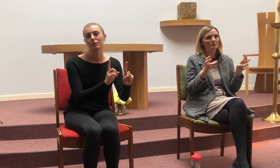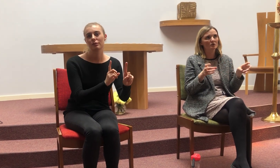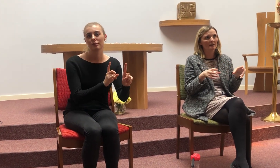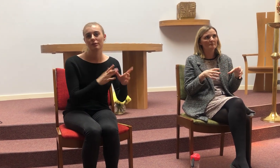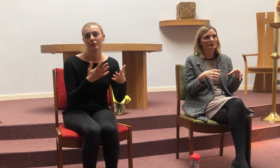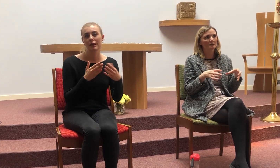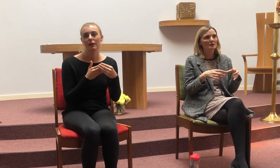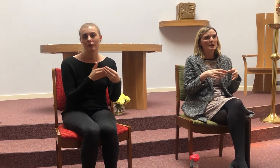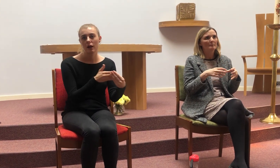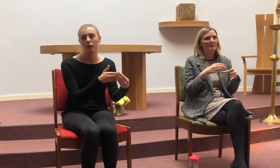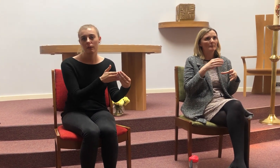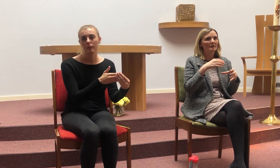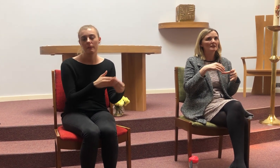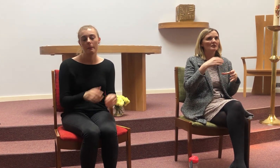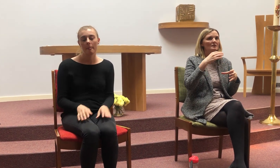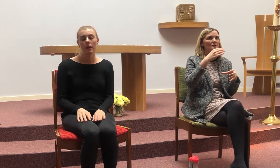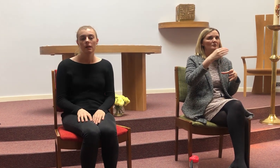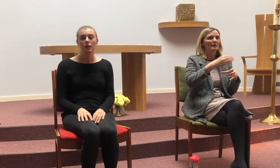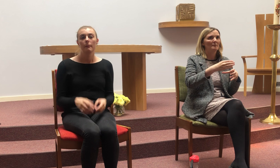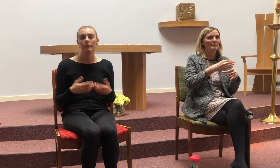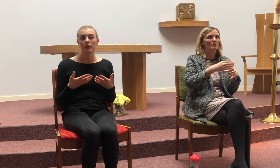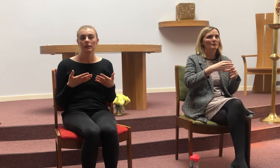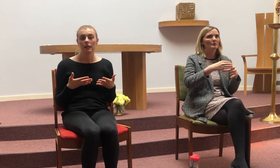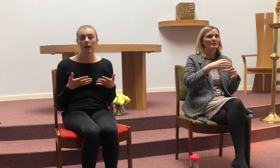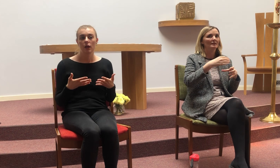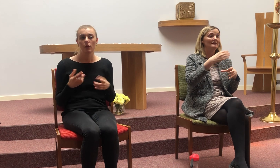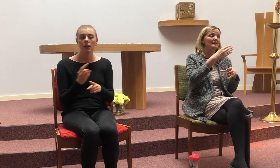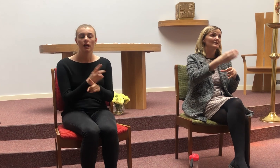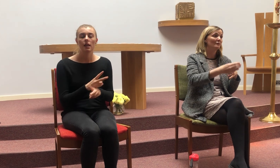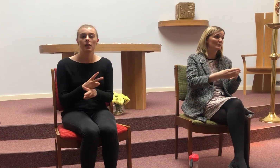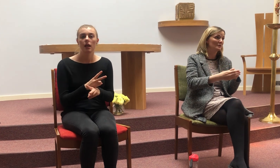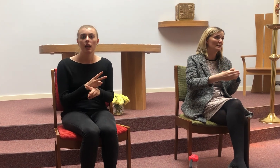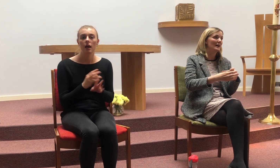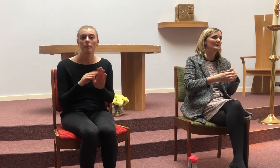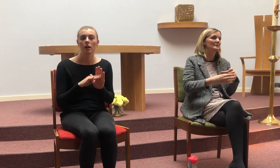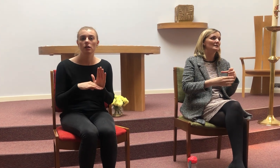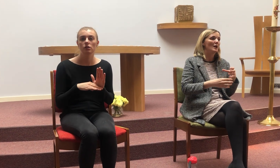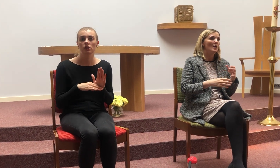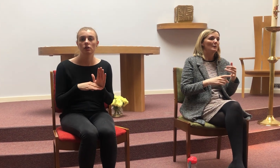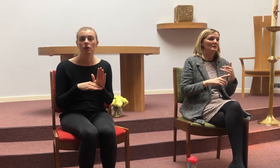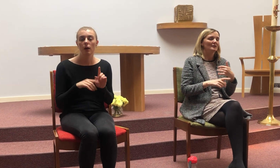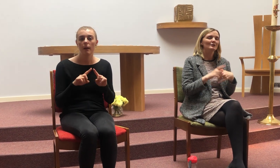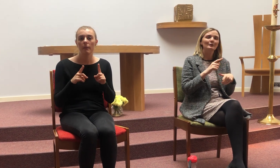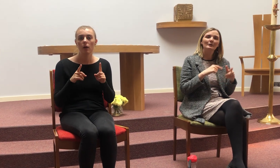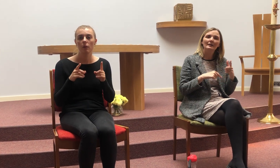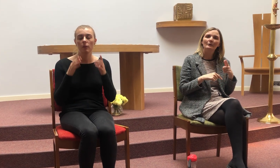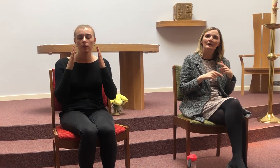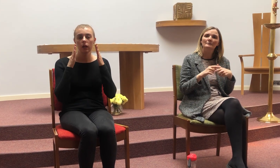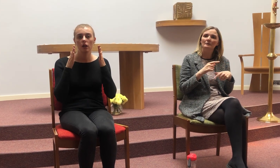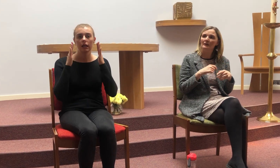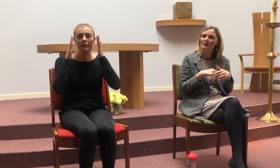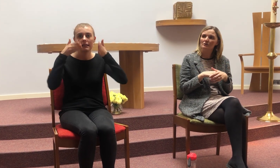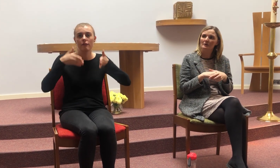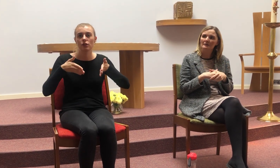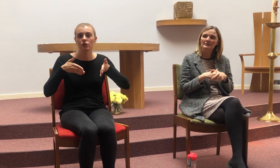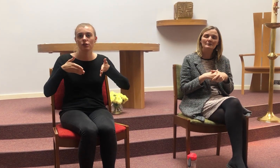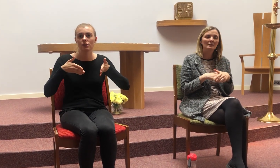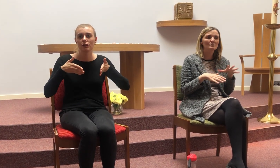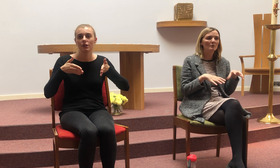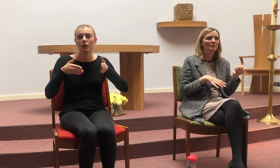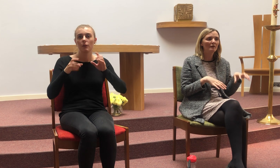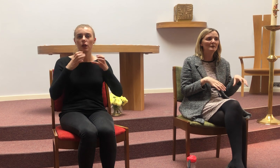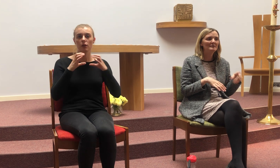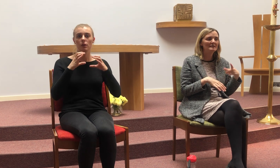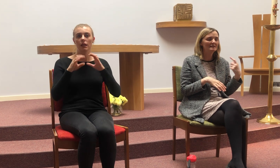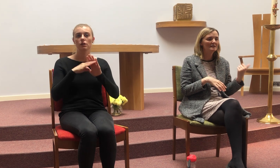talked about the social care model, but then we need to also develop that more. We're looking at things like deafhood, and we're starting to look now at communication policies,